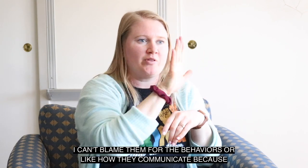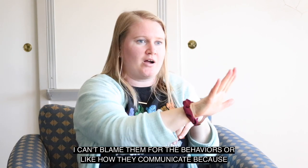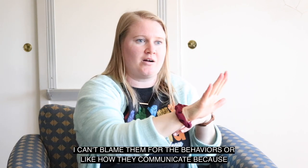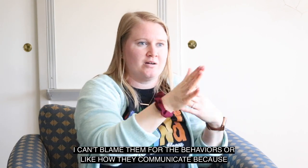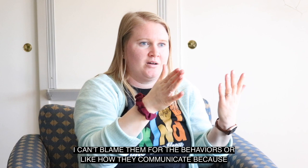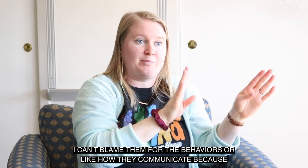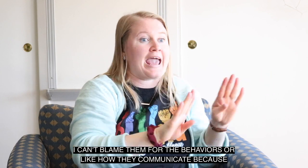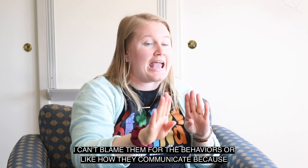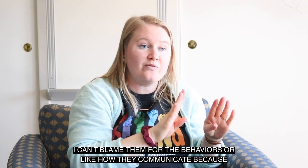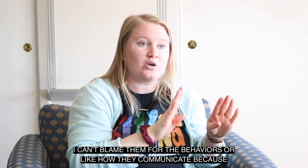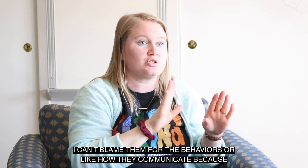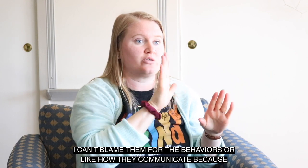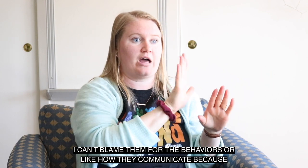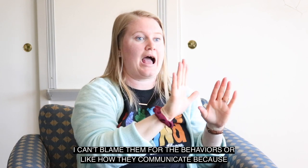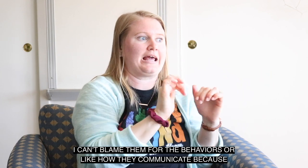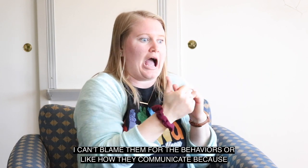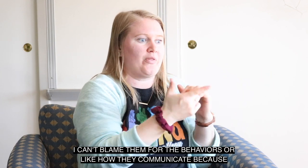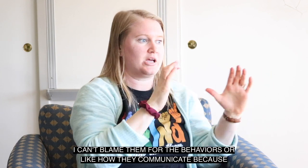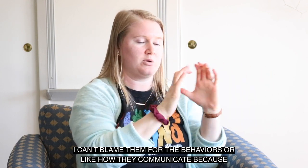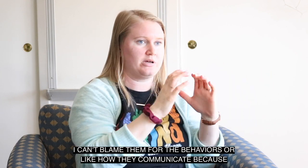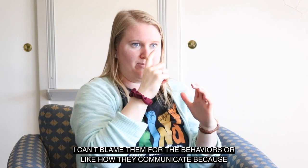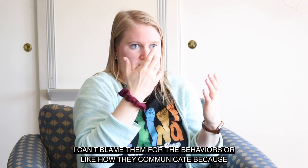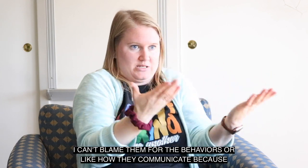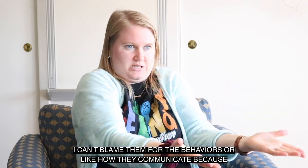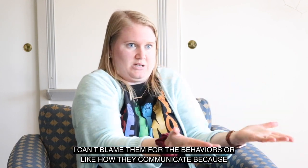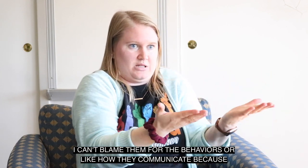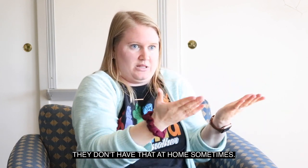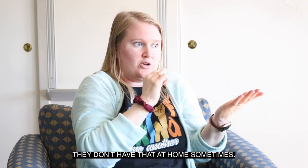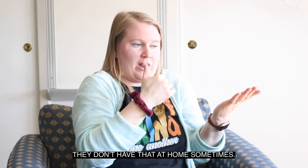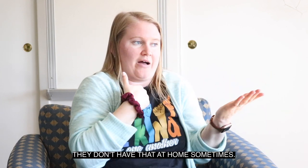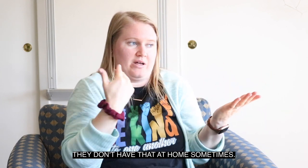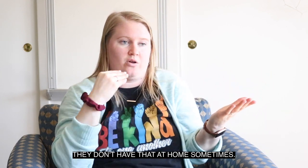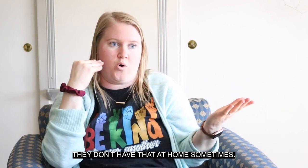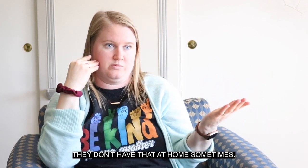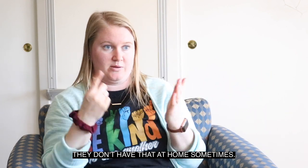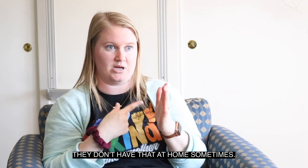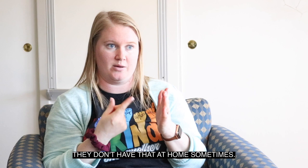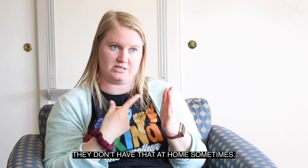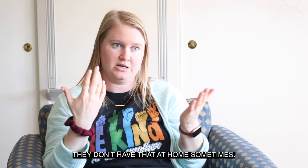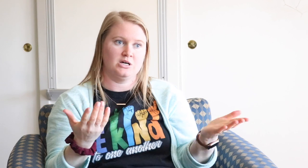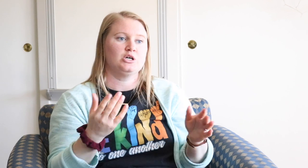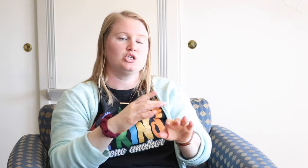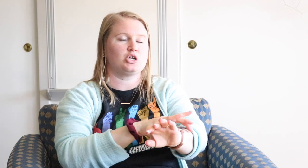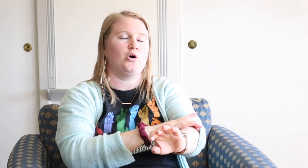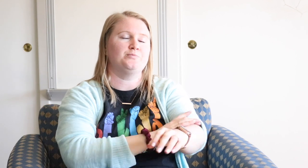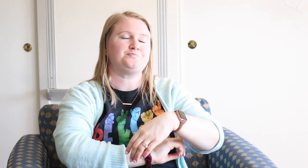their behaviors or like how they communicate because they don't have that at home sometimes. So